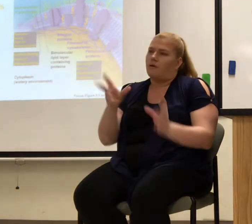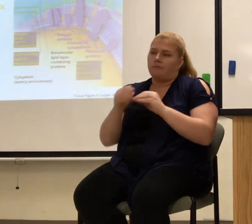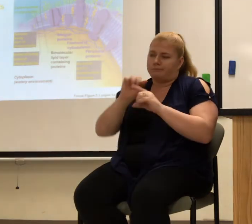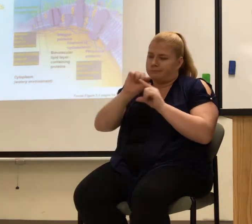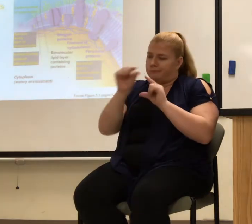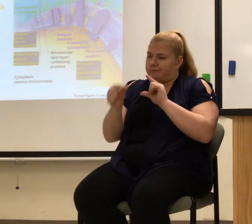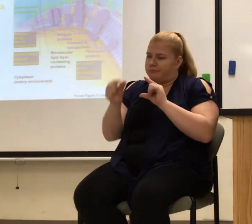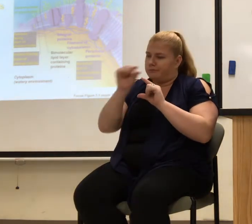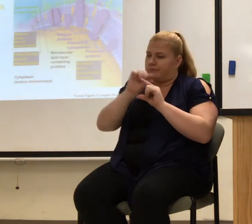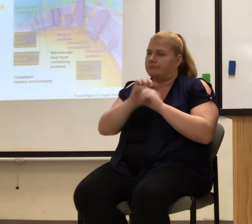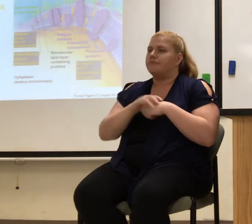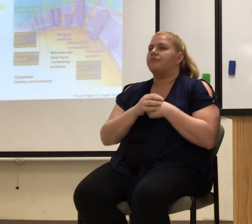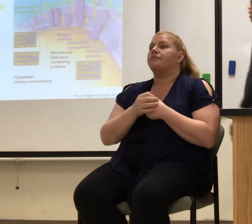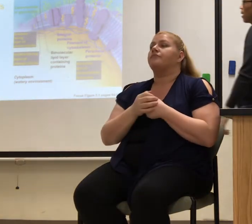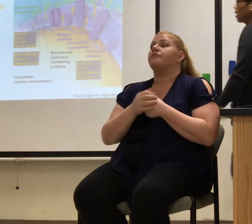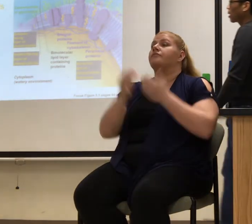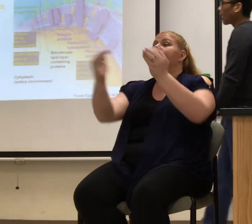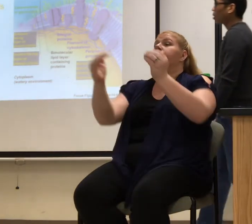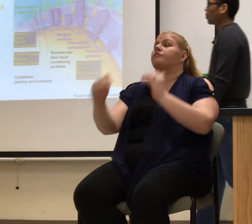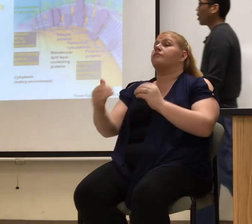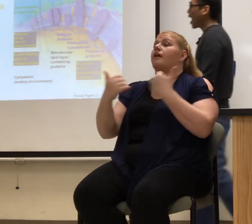They have membrane